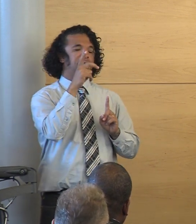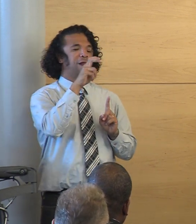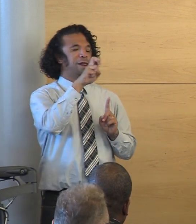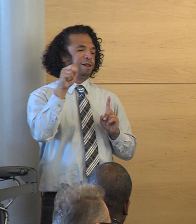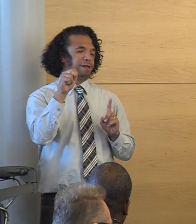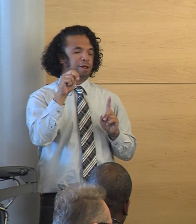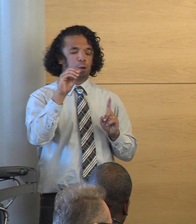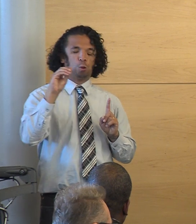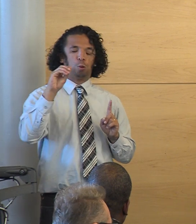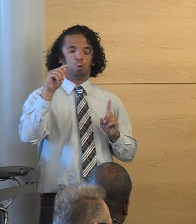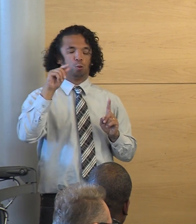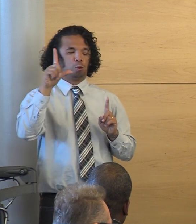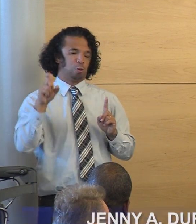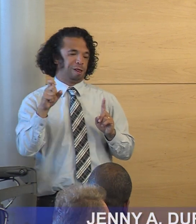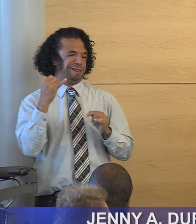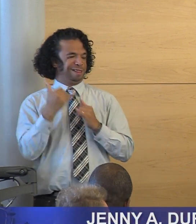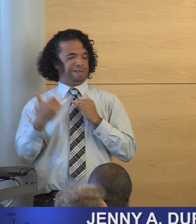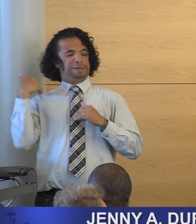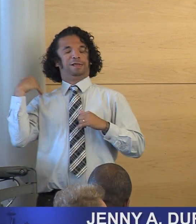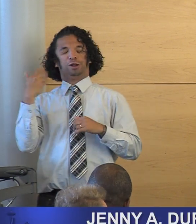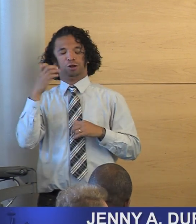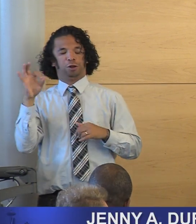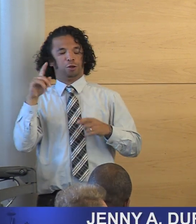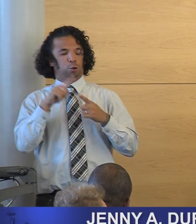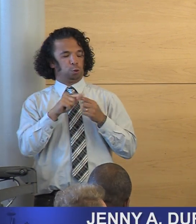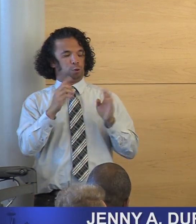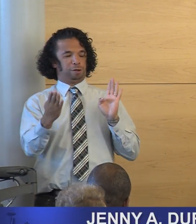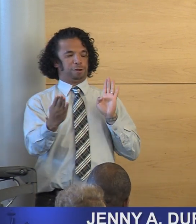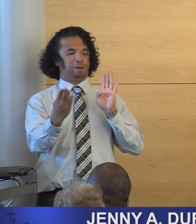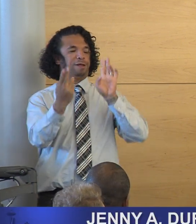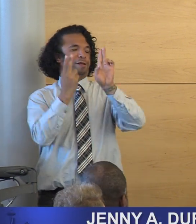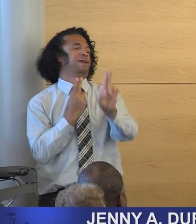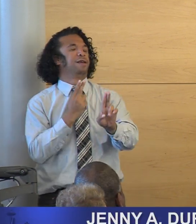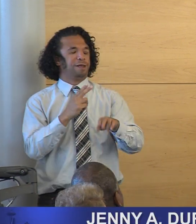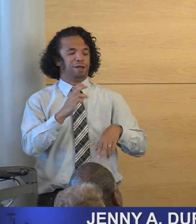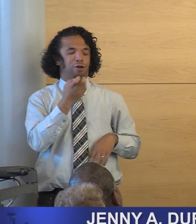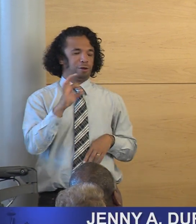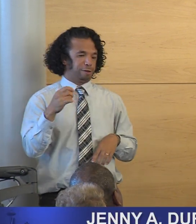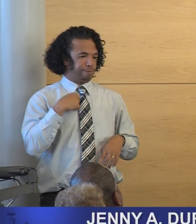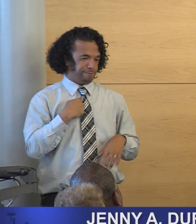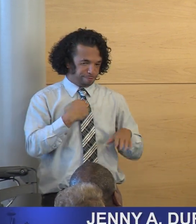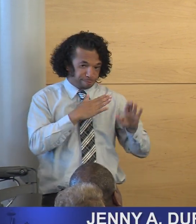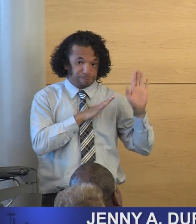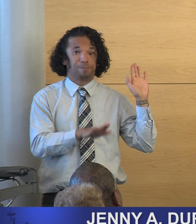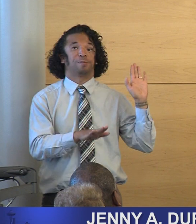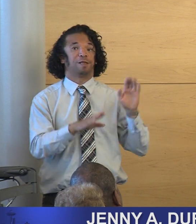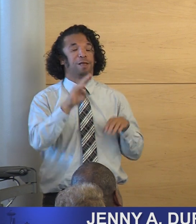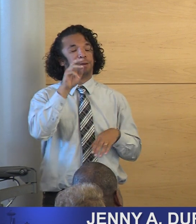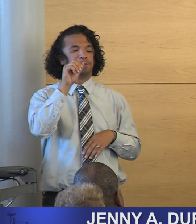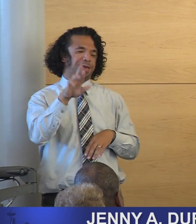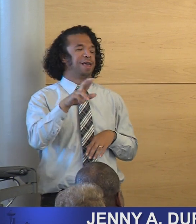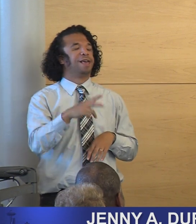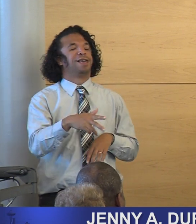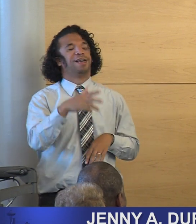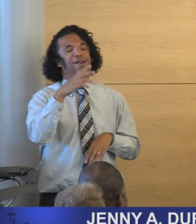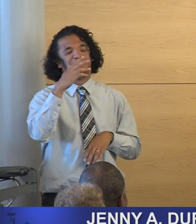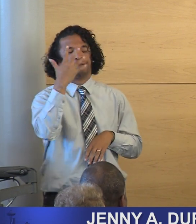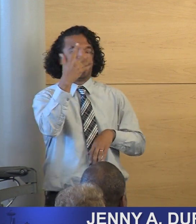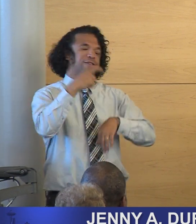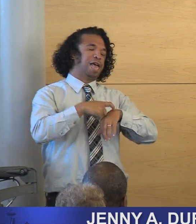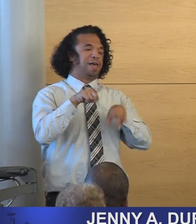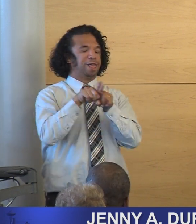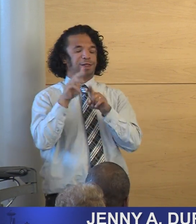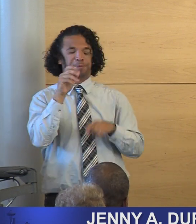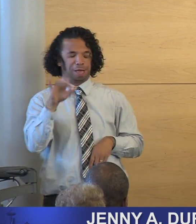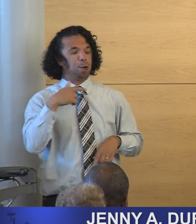chief, swears in Chief Best again. I was sworn in 5 times when I became mayor. We're doing 3 today for Carmen Best.